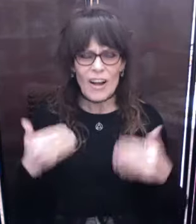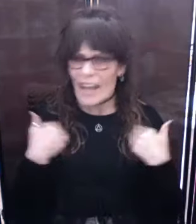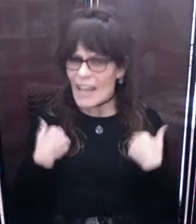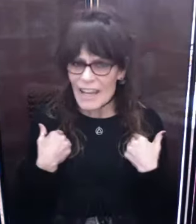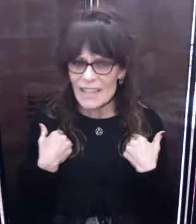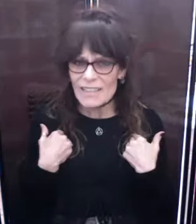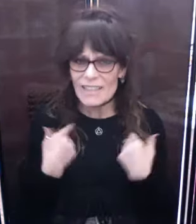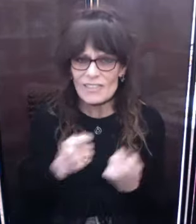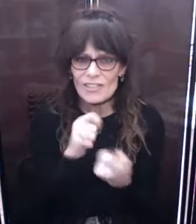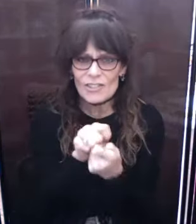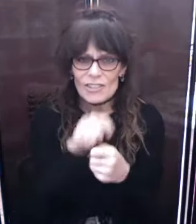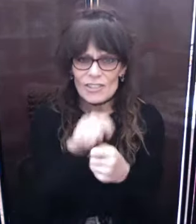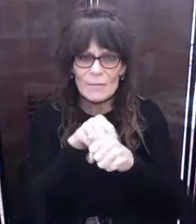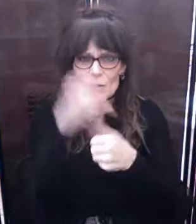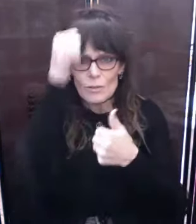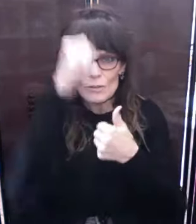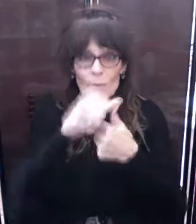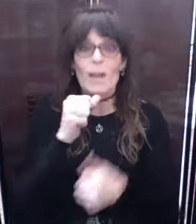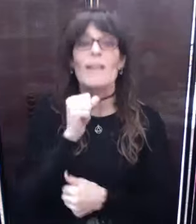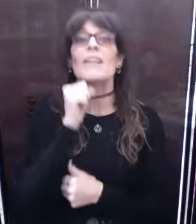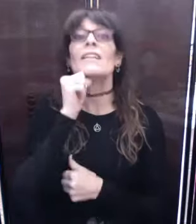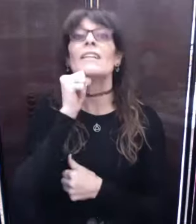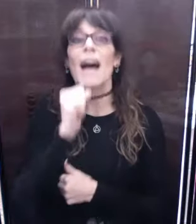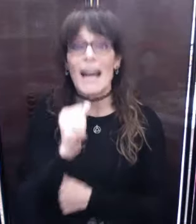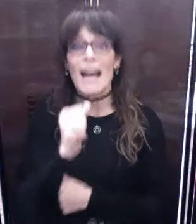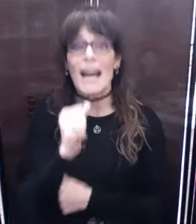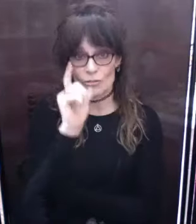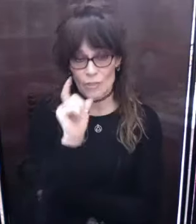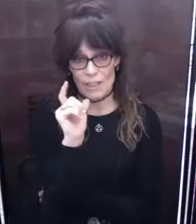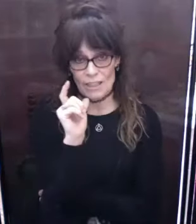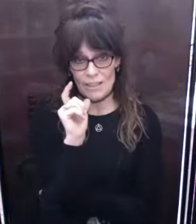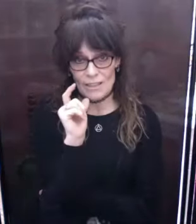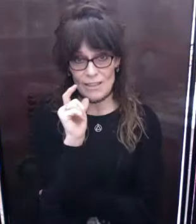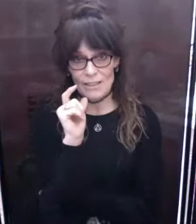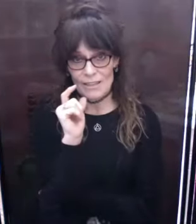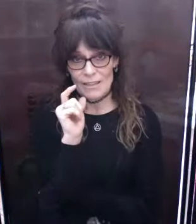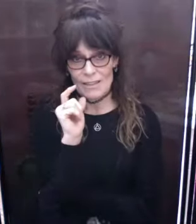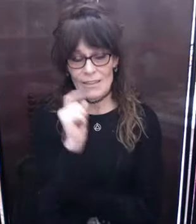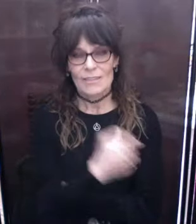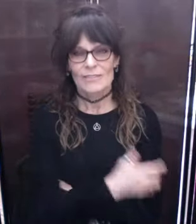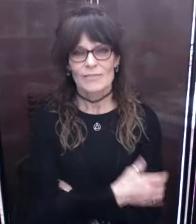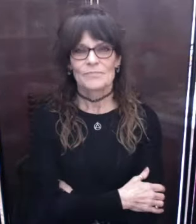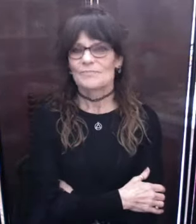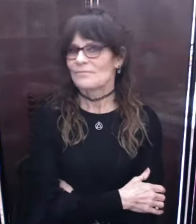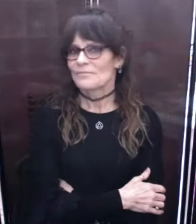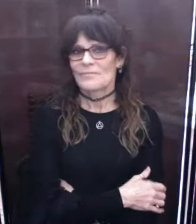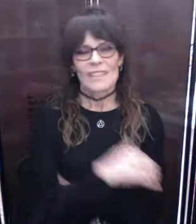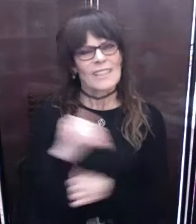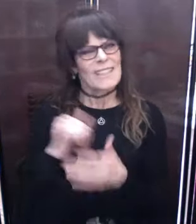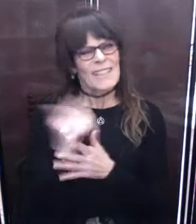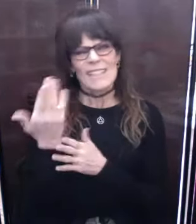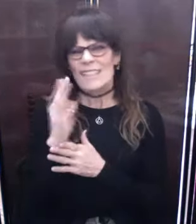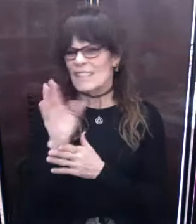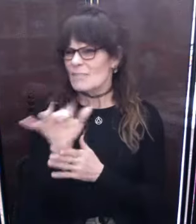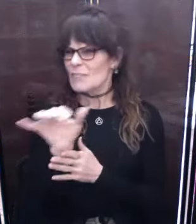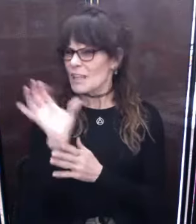remember not to drink. And that seemed like a strange thing to me when my sponsor tried to